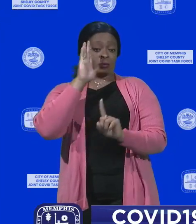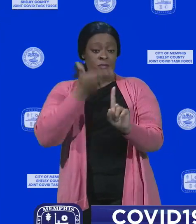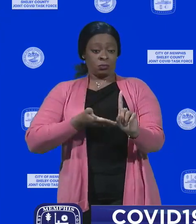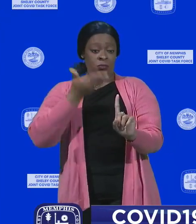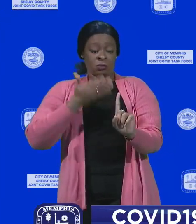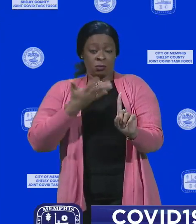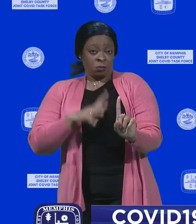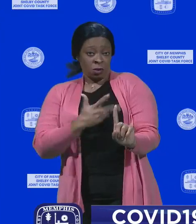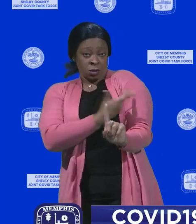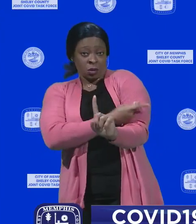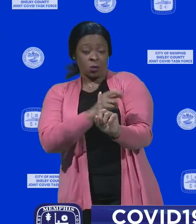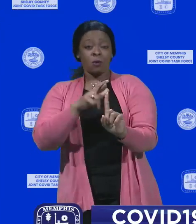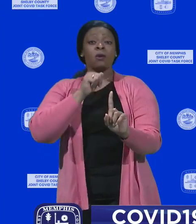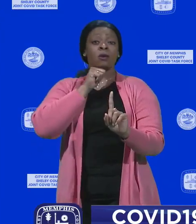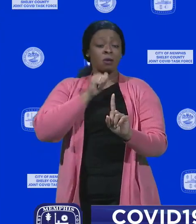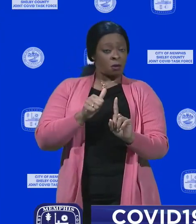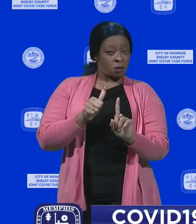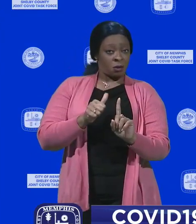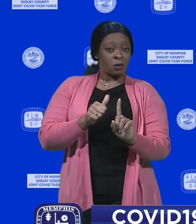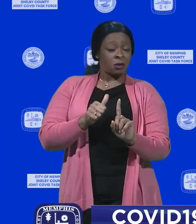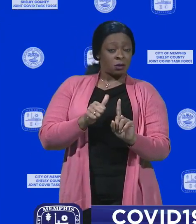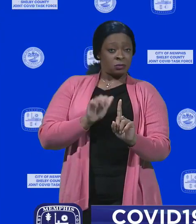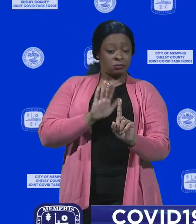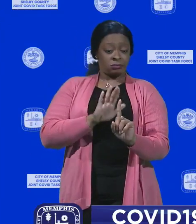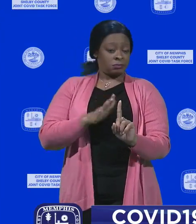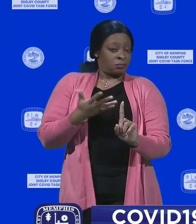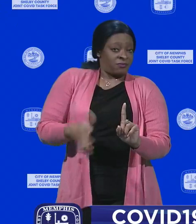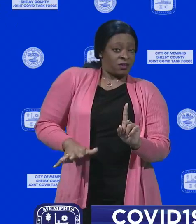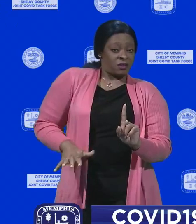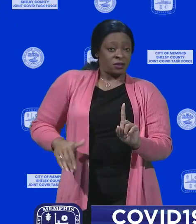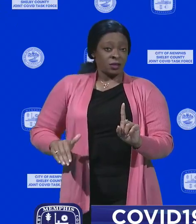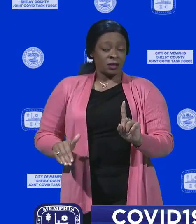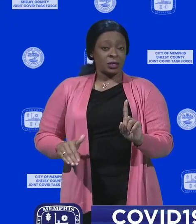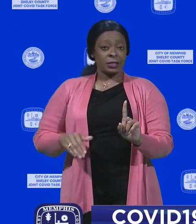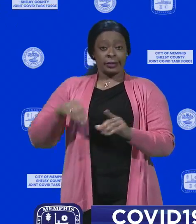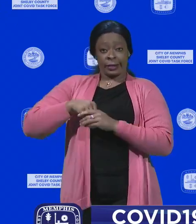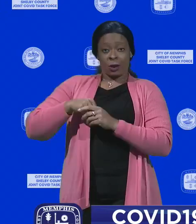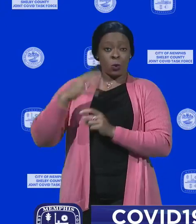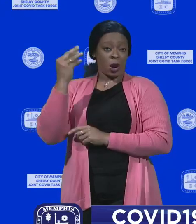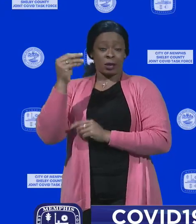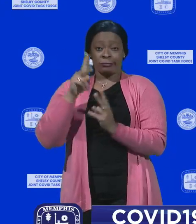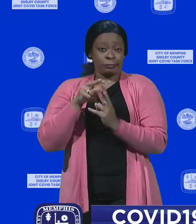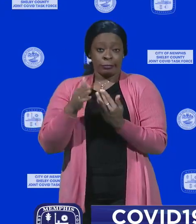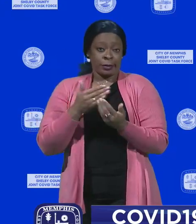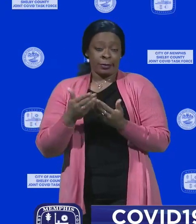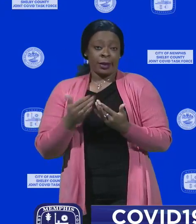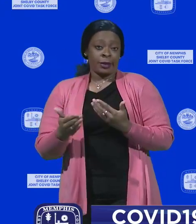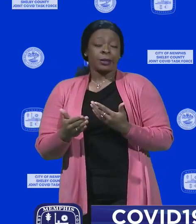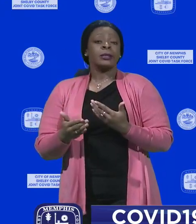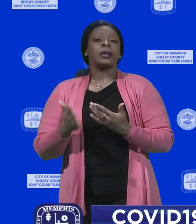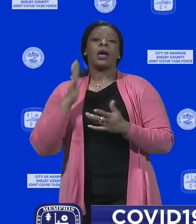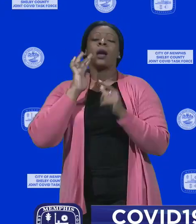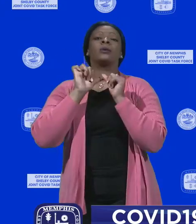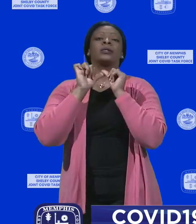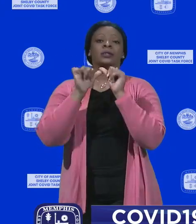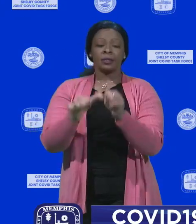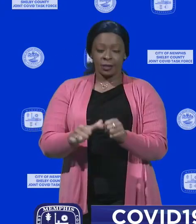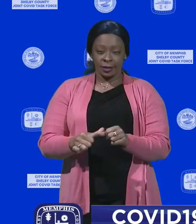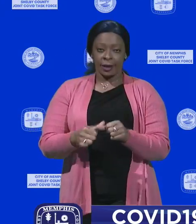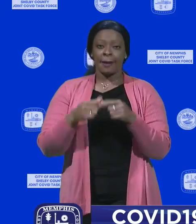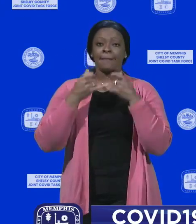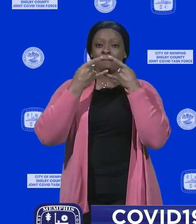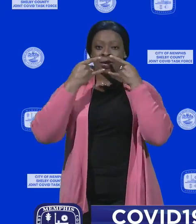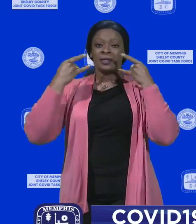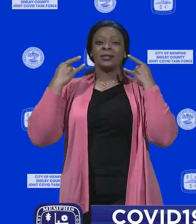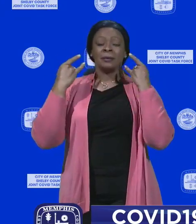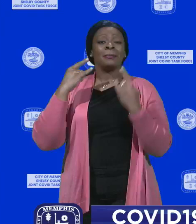vaccination rate or the vaccination status of people around me, whether indoors or outdoors, will continue to wear my